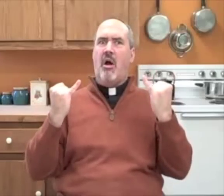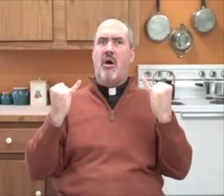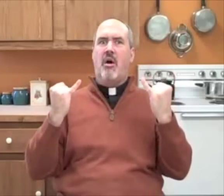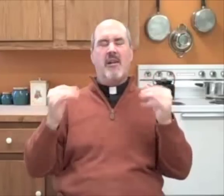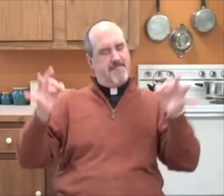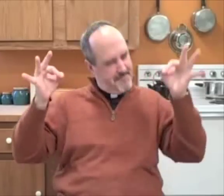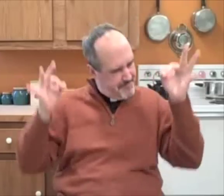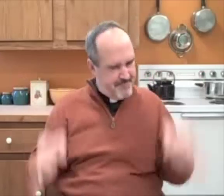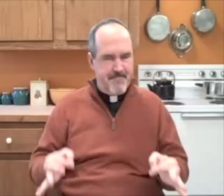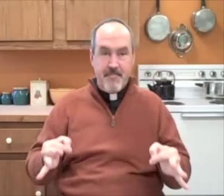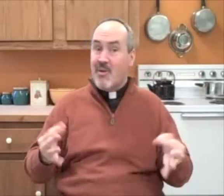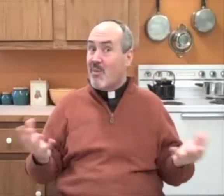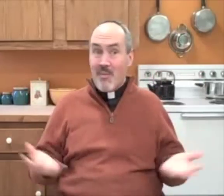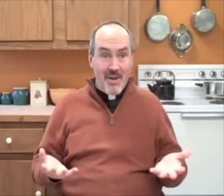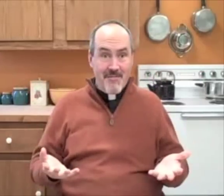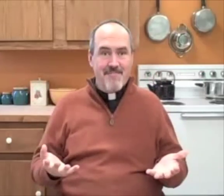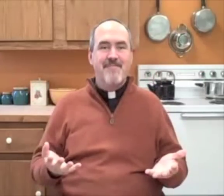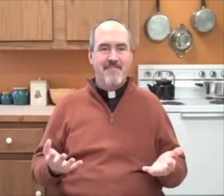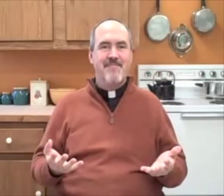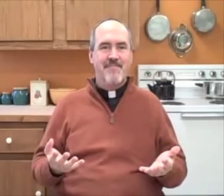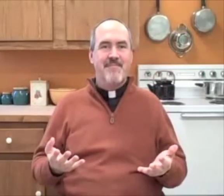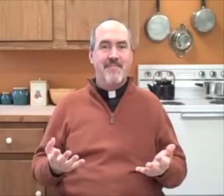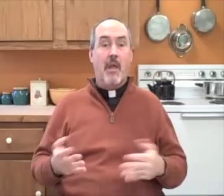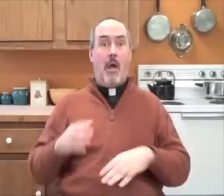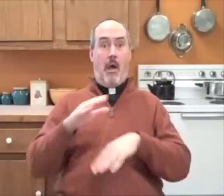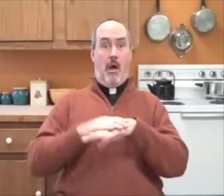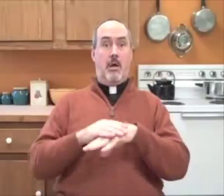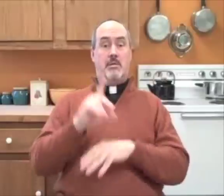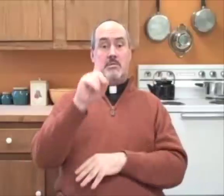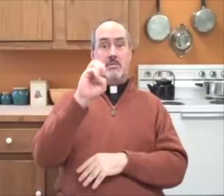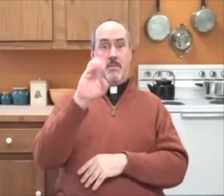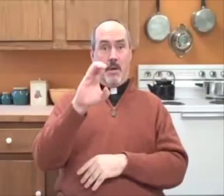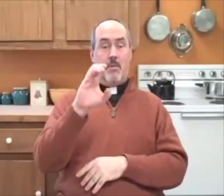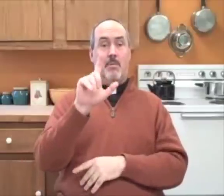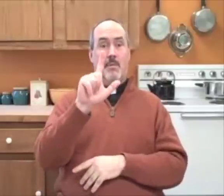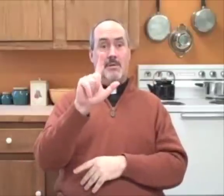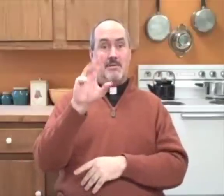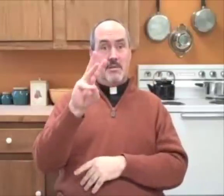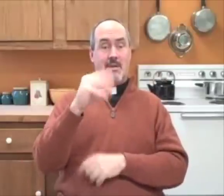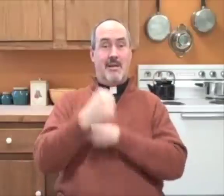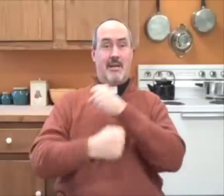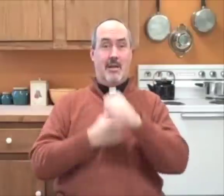So the government decided on December 26, 1596